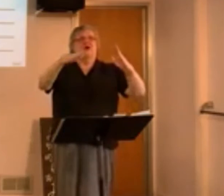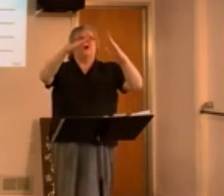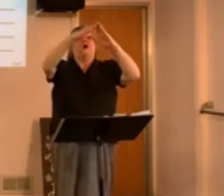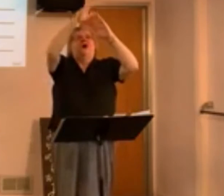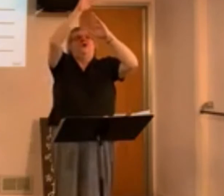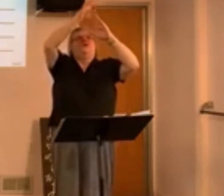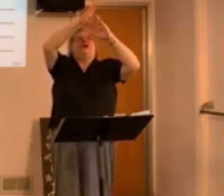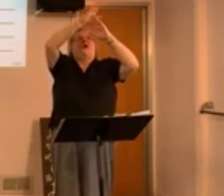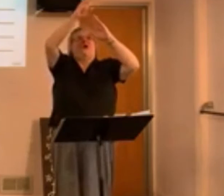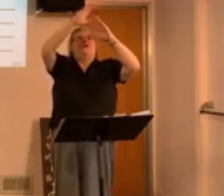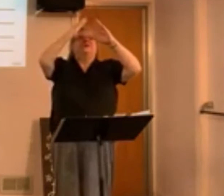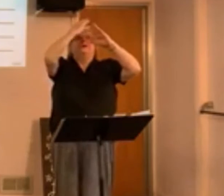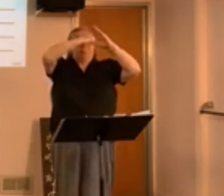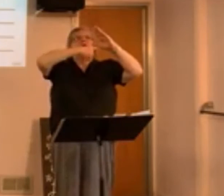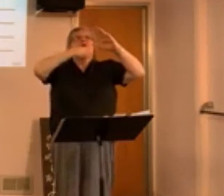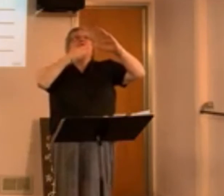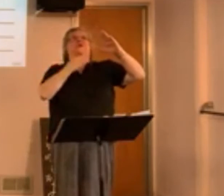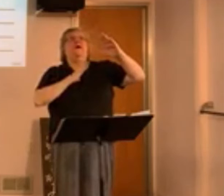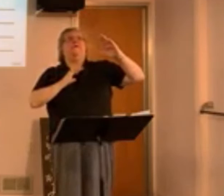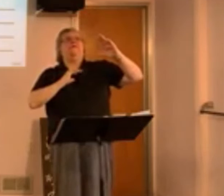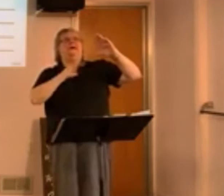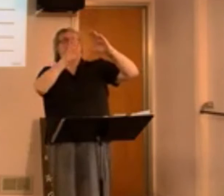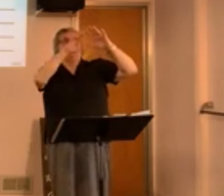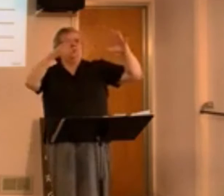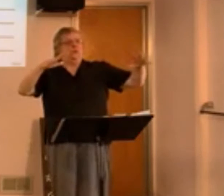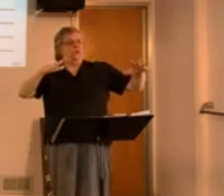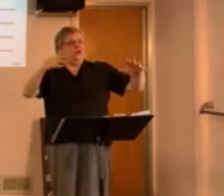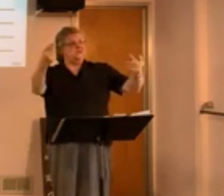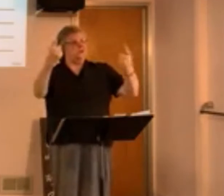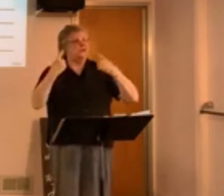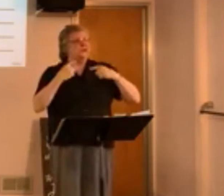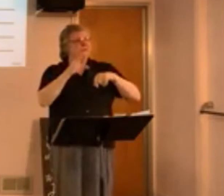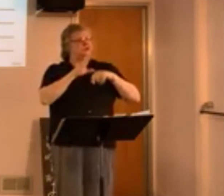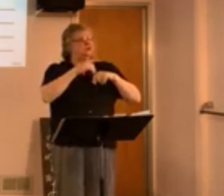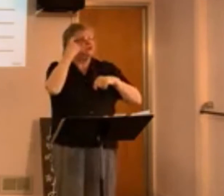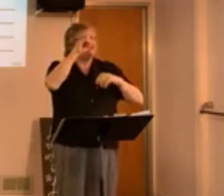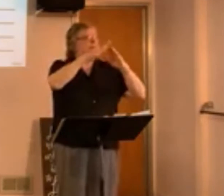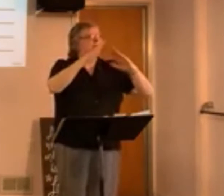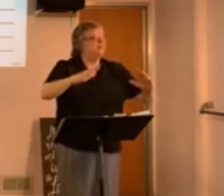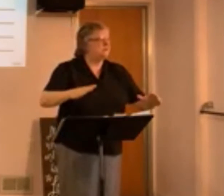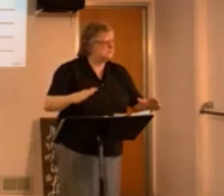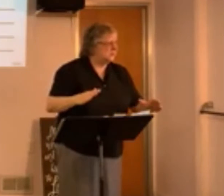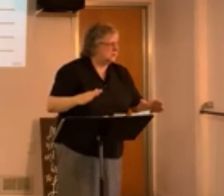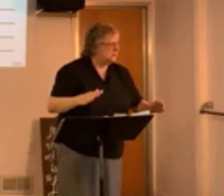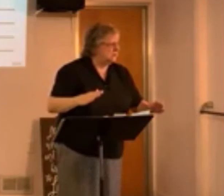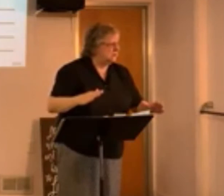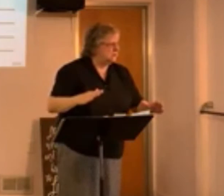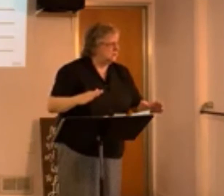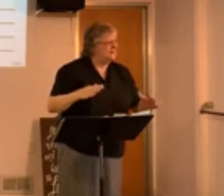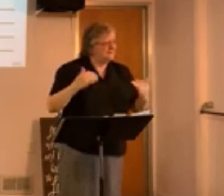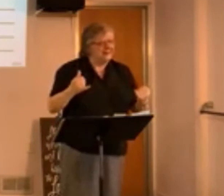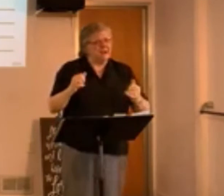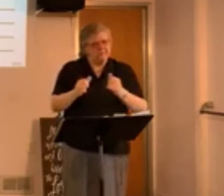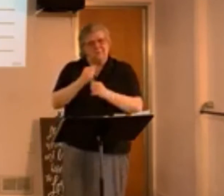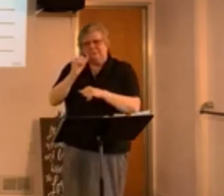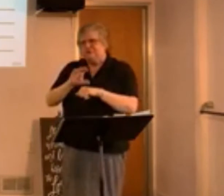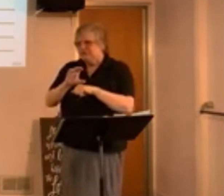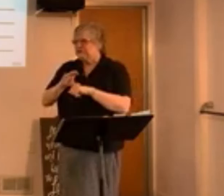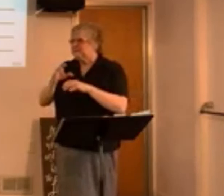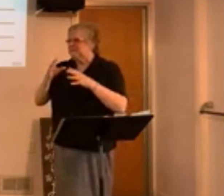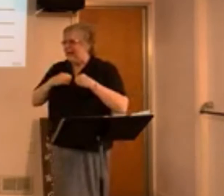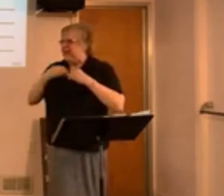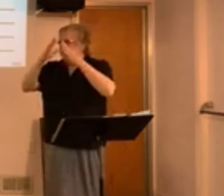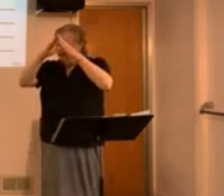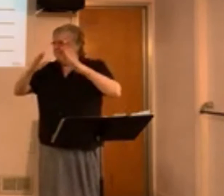setting. And so they're attracted to the church for the building. Now, most churches have some type